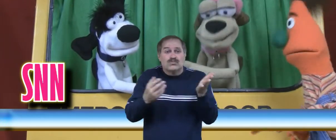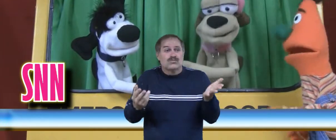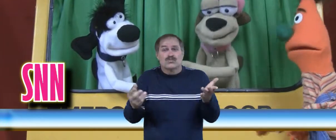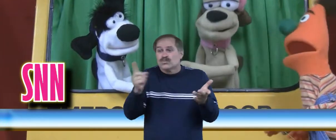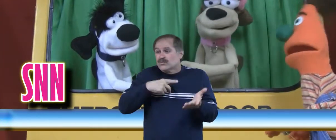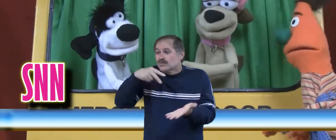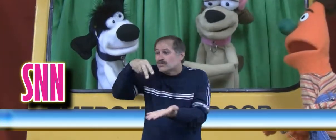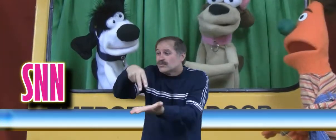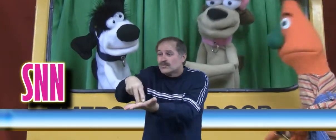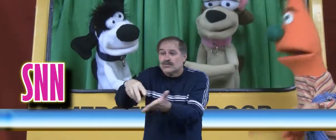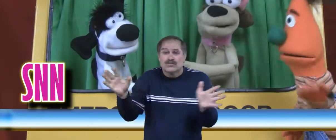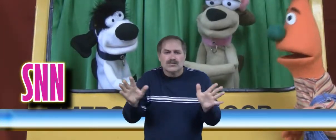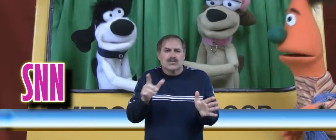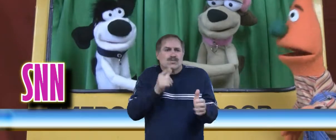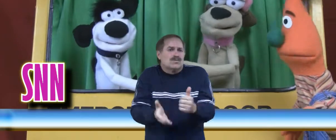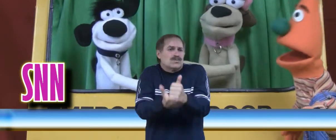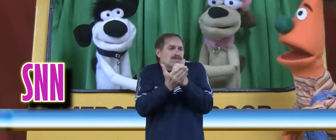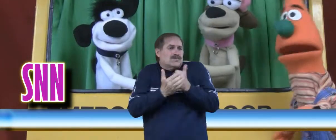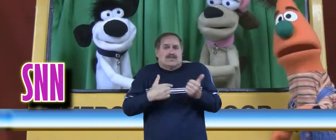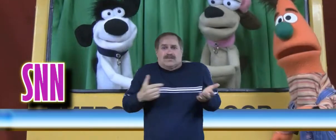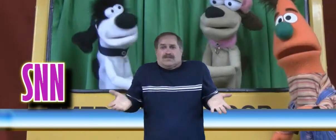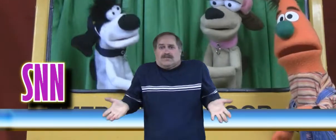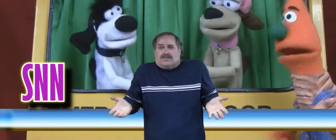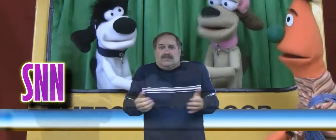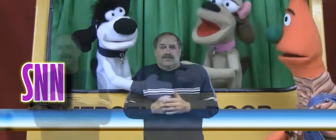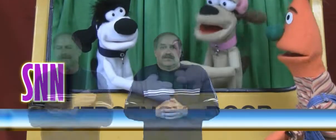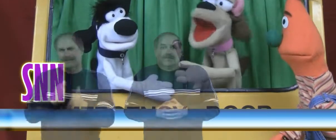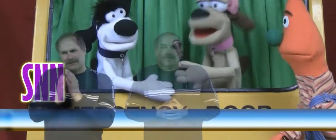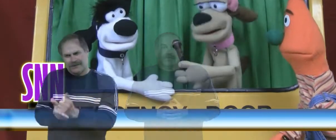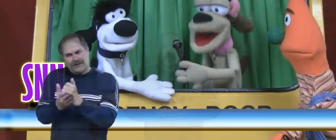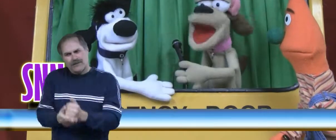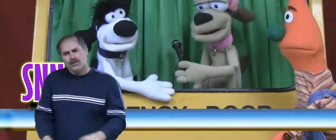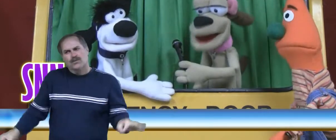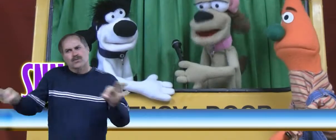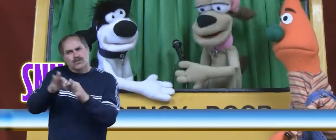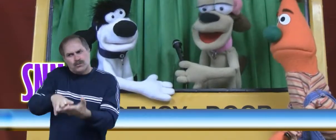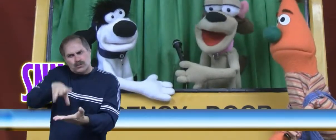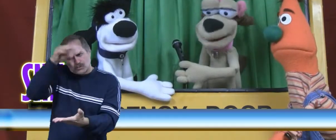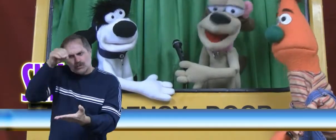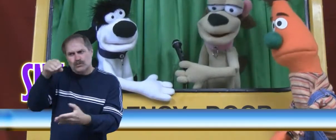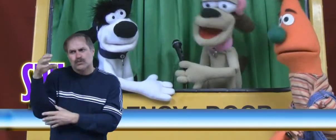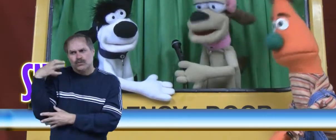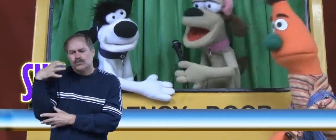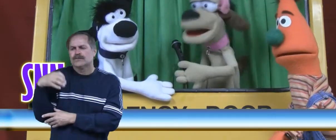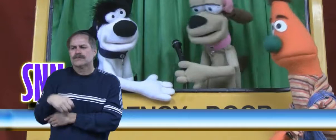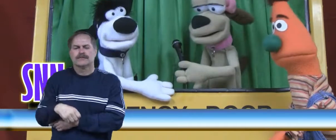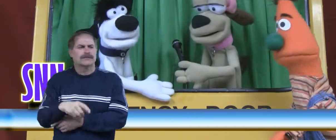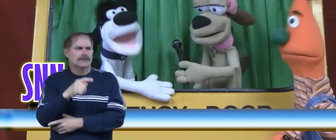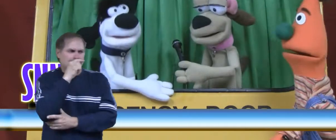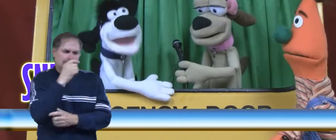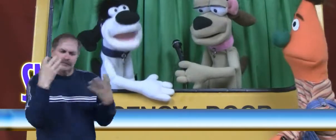rules, where is my bus stop, and who will help me? Asking for help is a great way to learn more, Sergeant